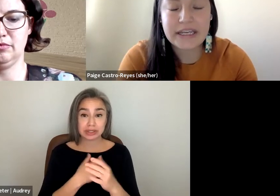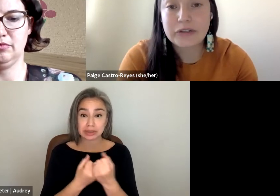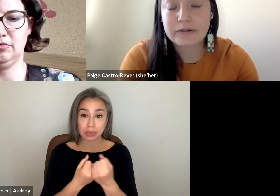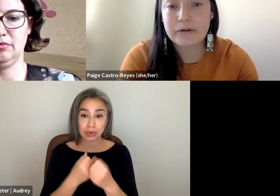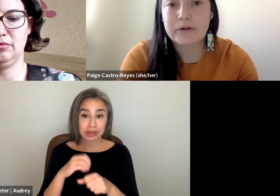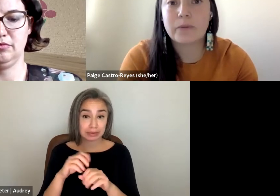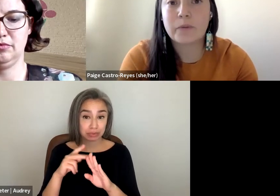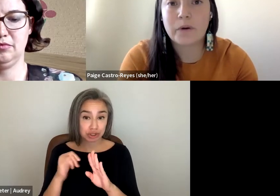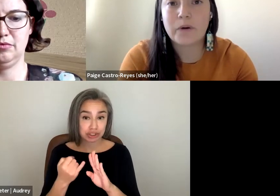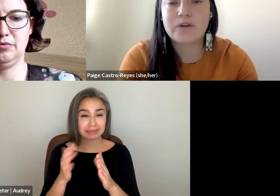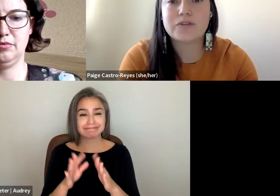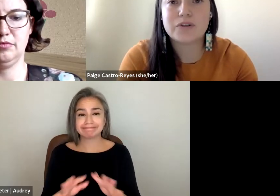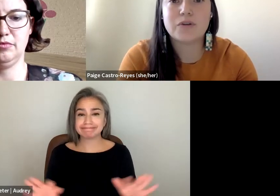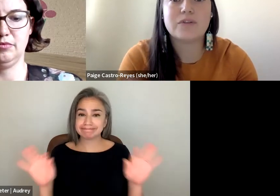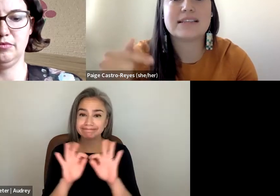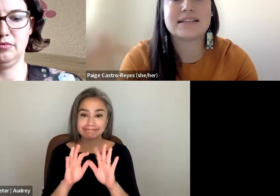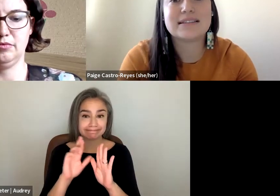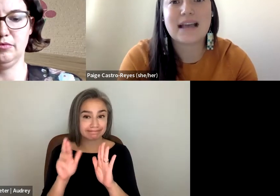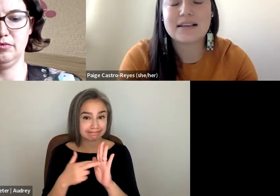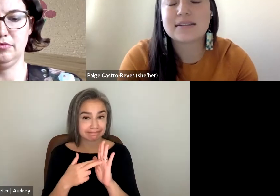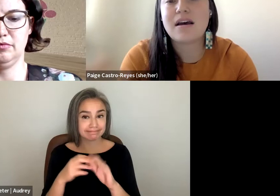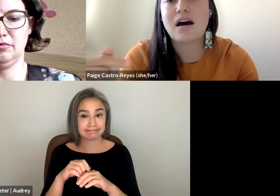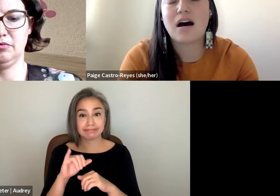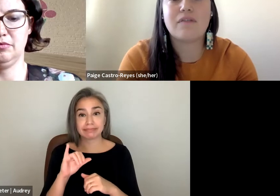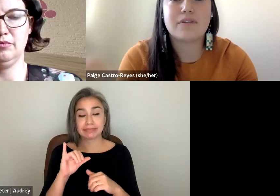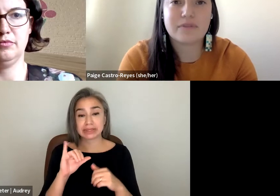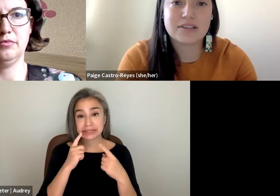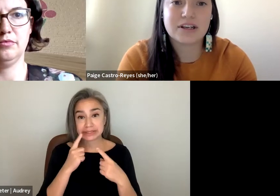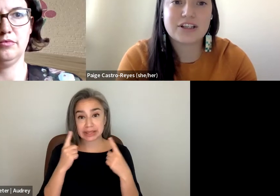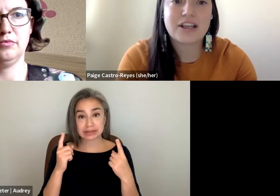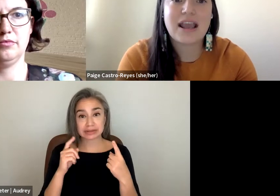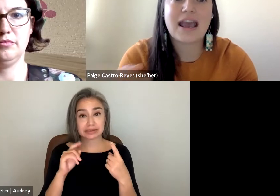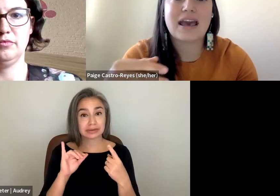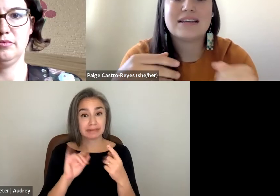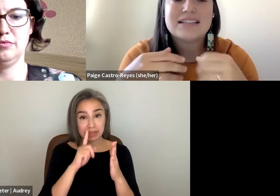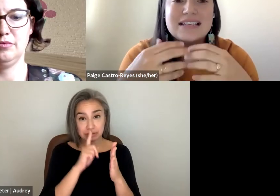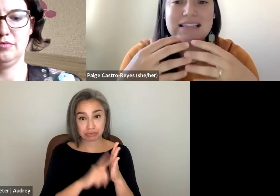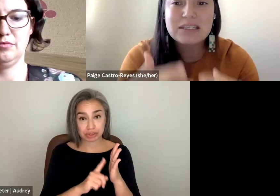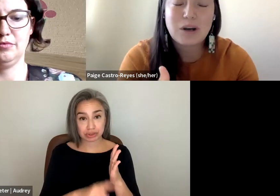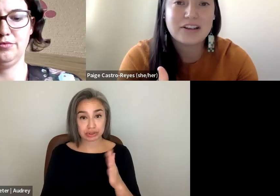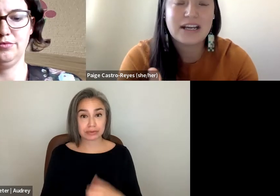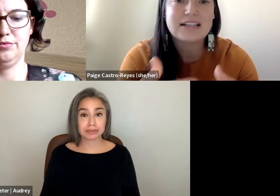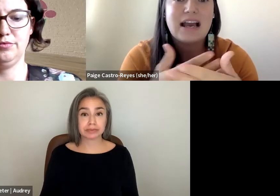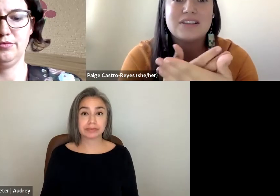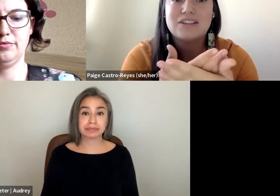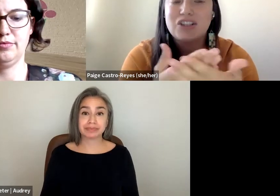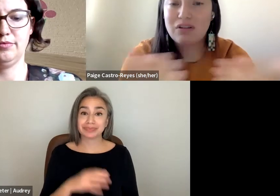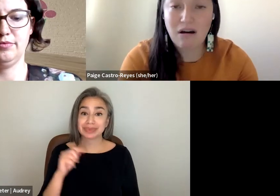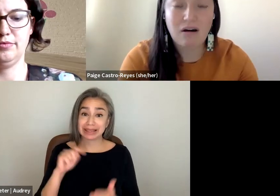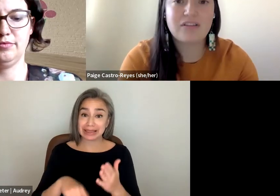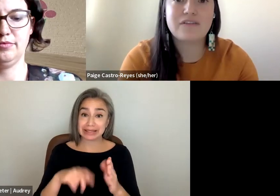play an integral role to the success of the research. And this project,